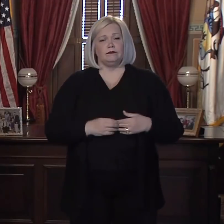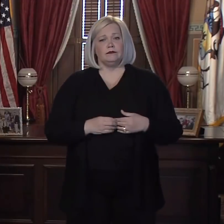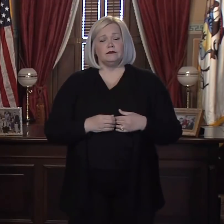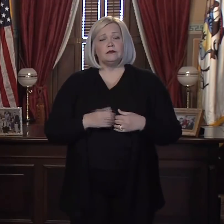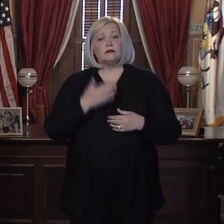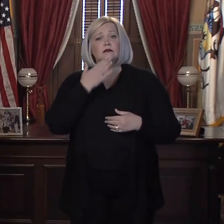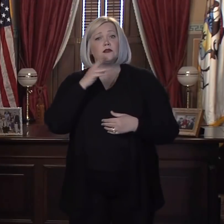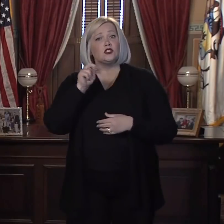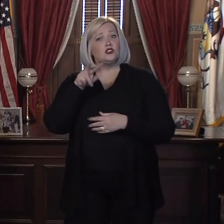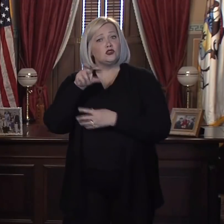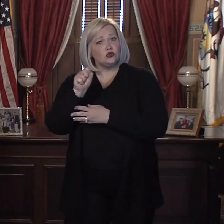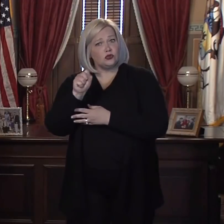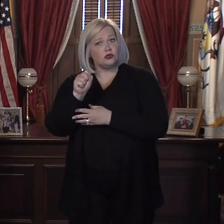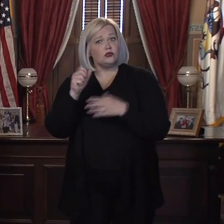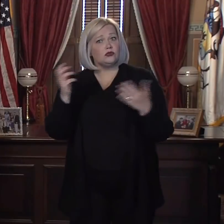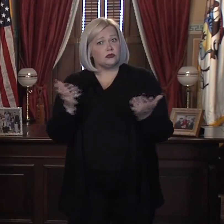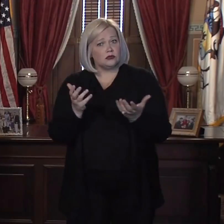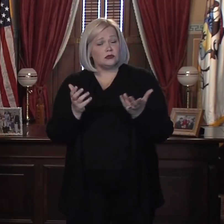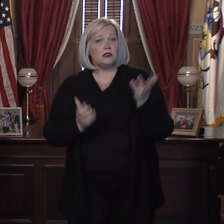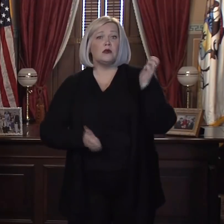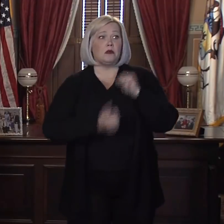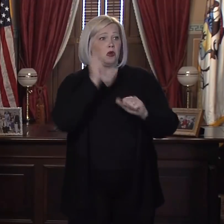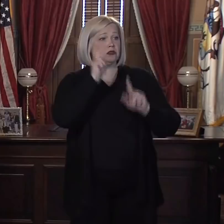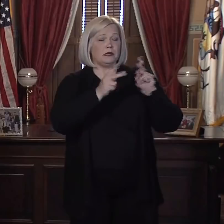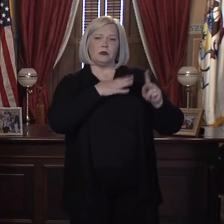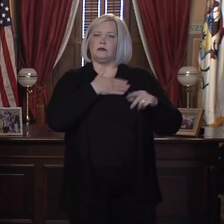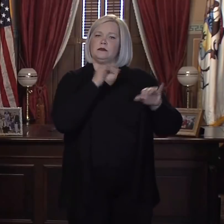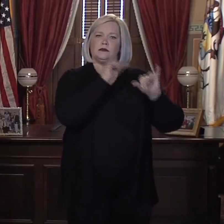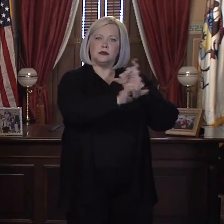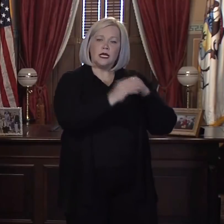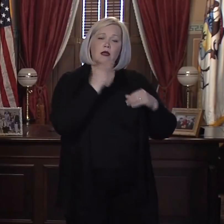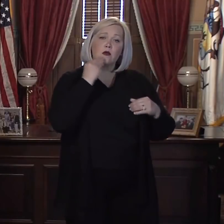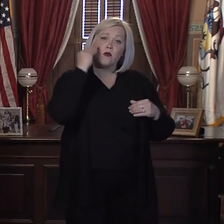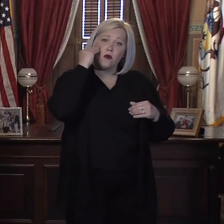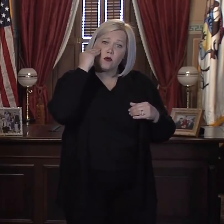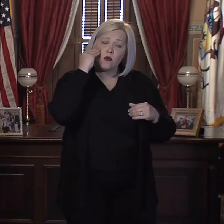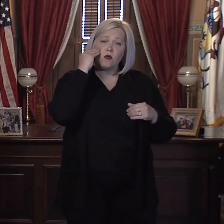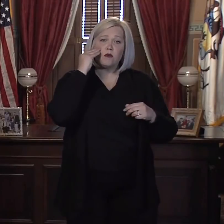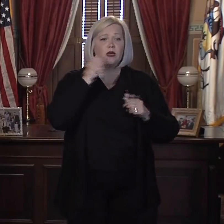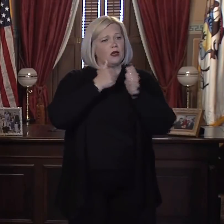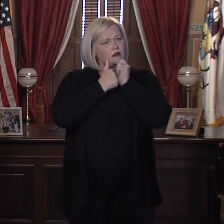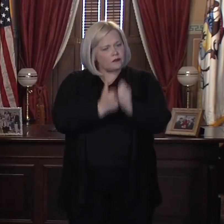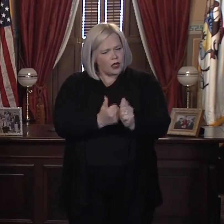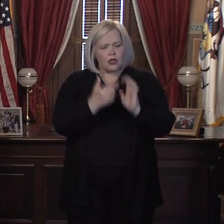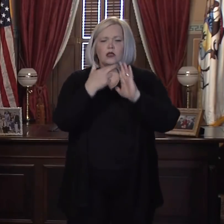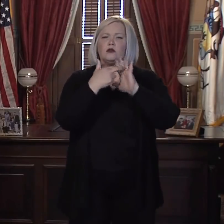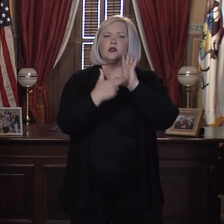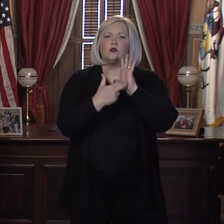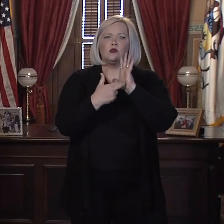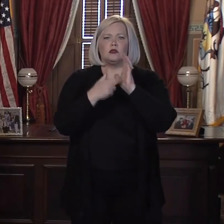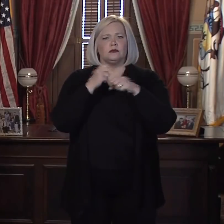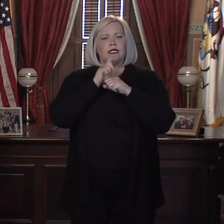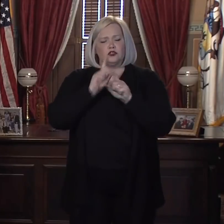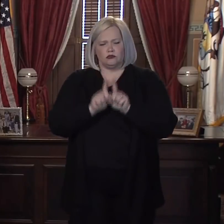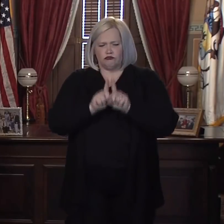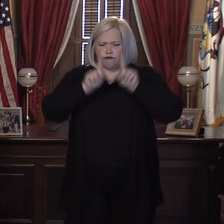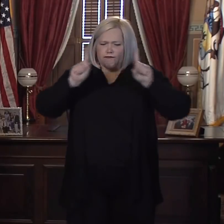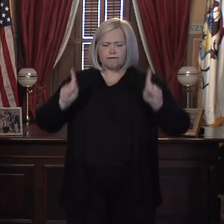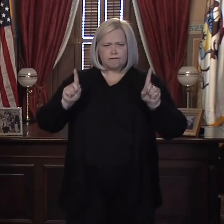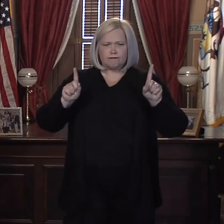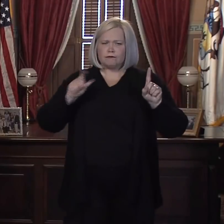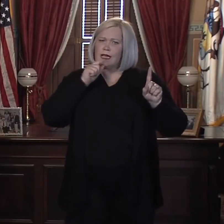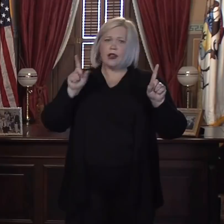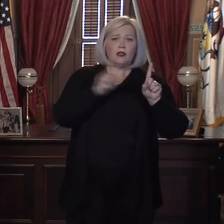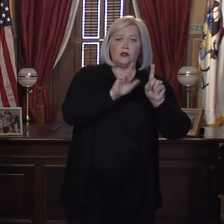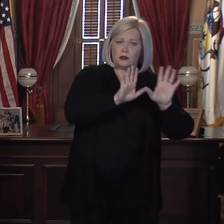news is that most people in our state are doing their part. They're staying home, they're observing social distancing, they're washing their hands